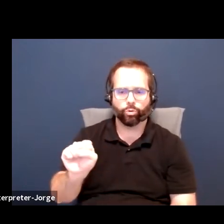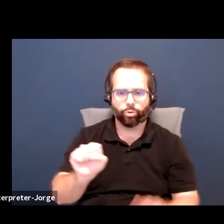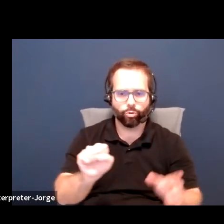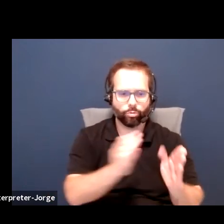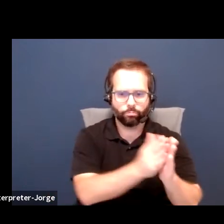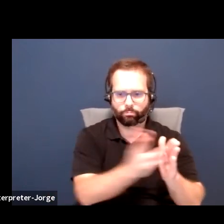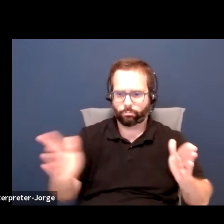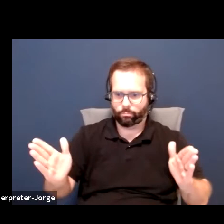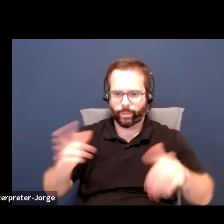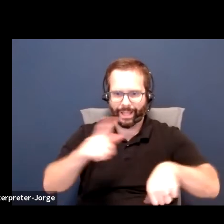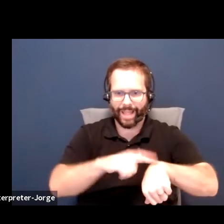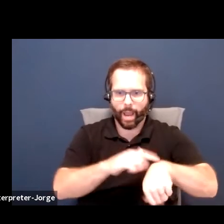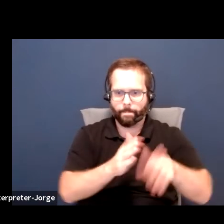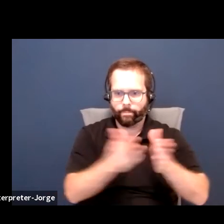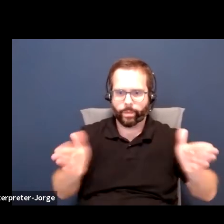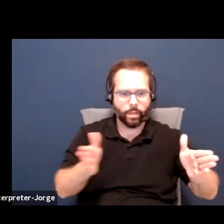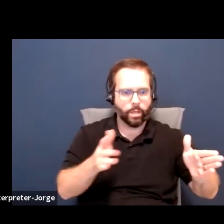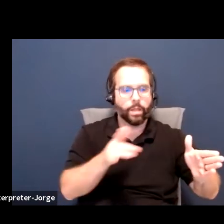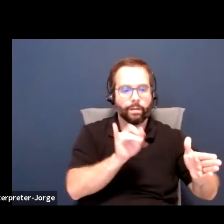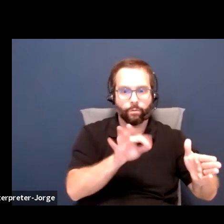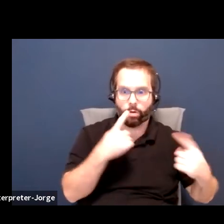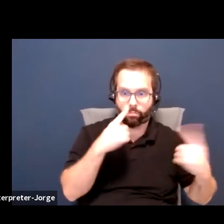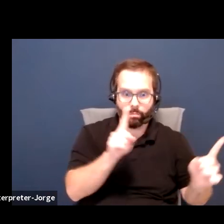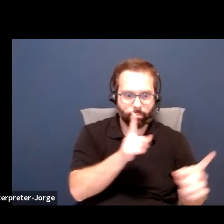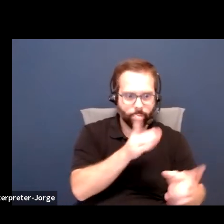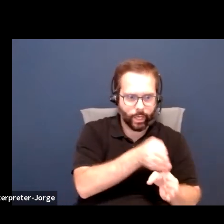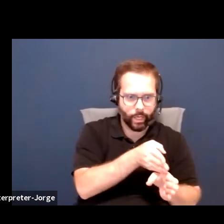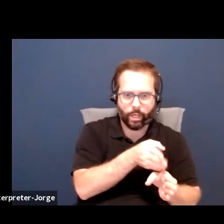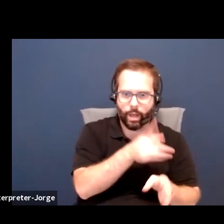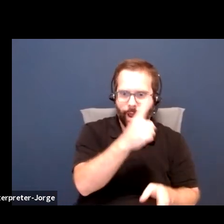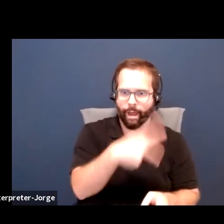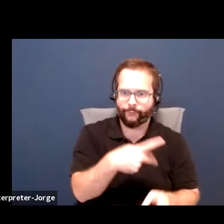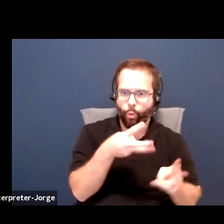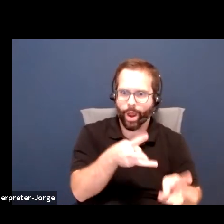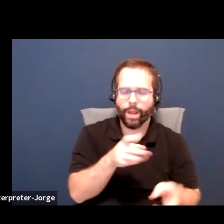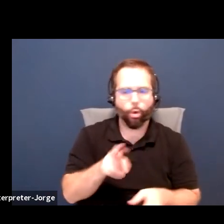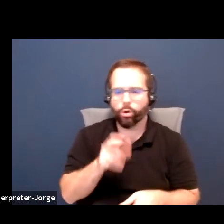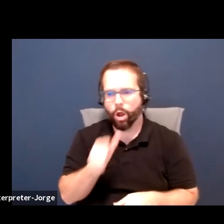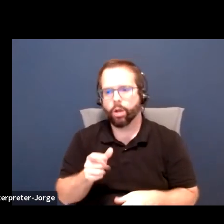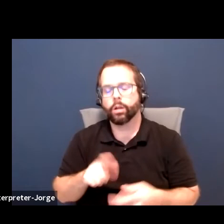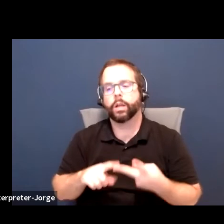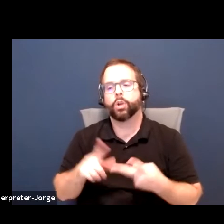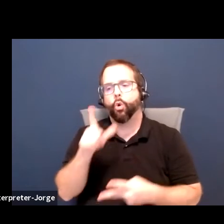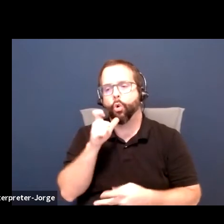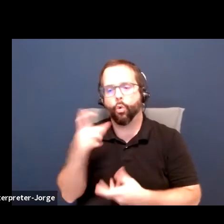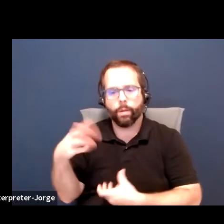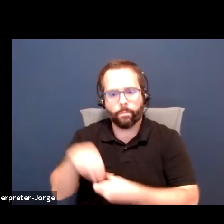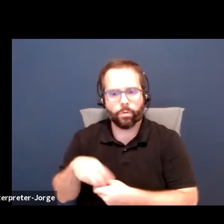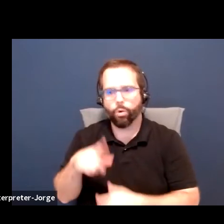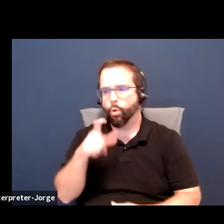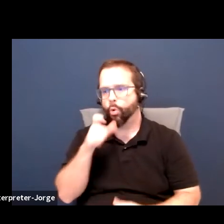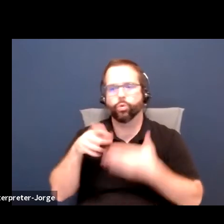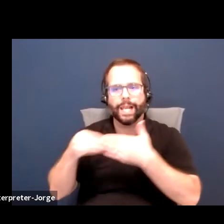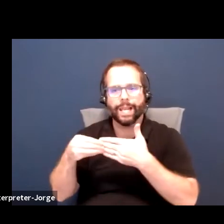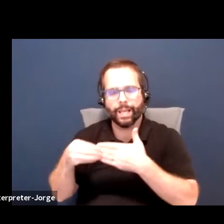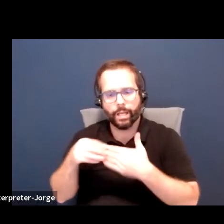for the actual implementation, both who the lead person is and then who are the other staff who are going to be involved. And what do we